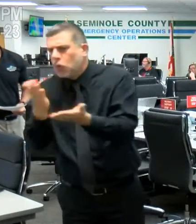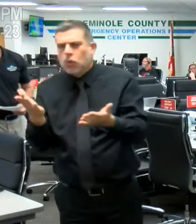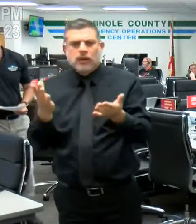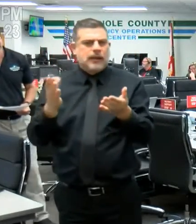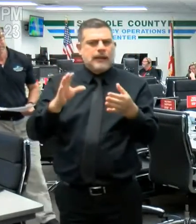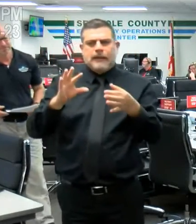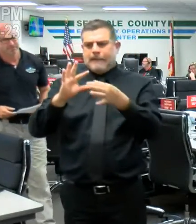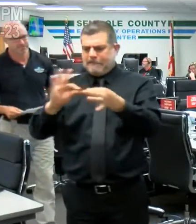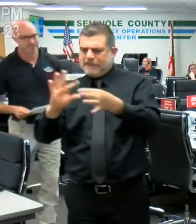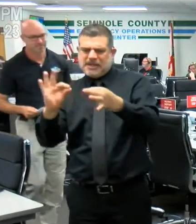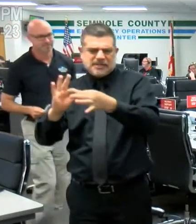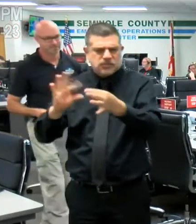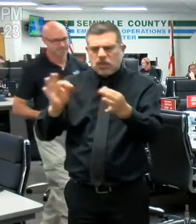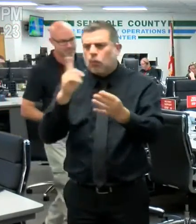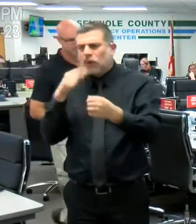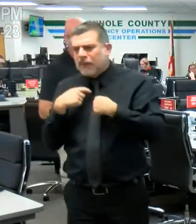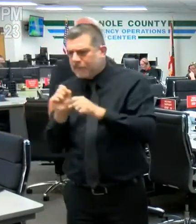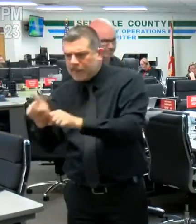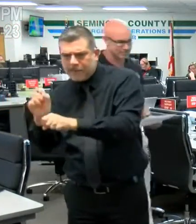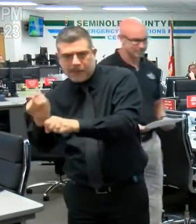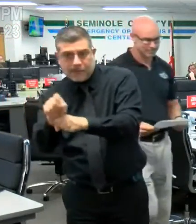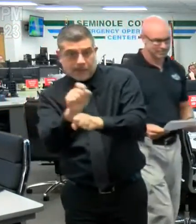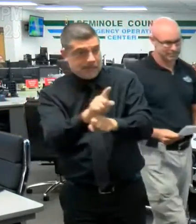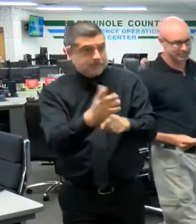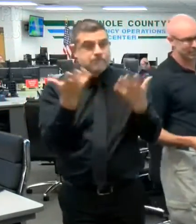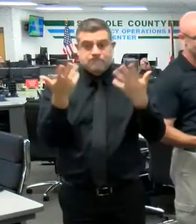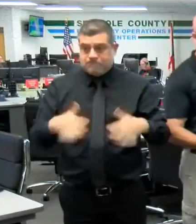Director, Alan Harris.